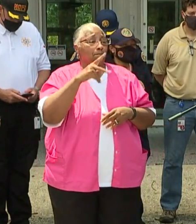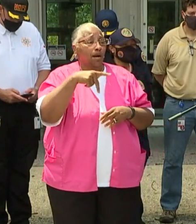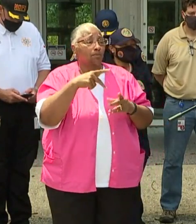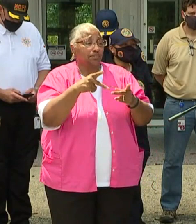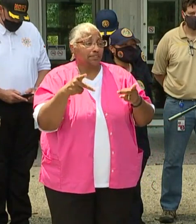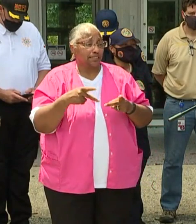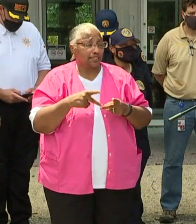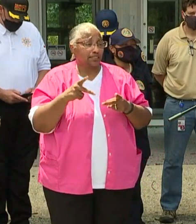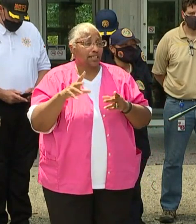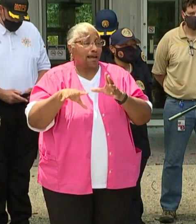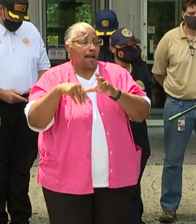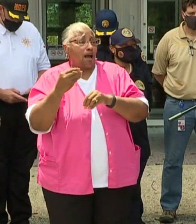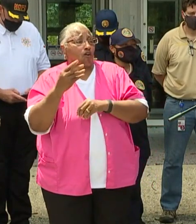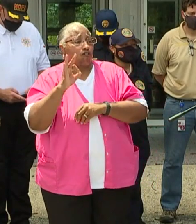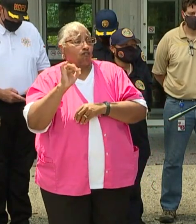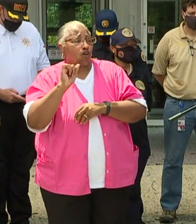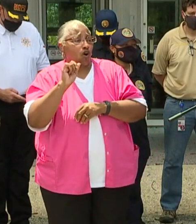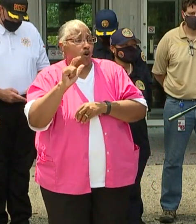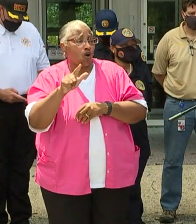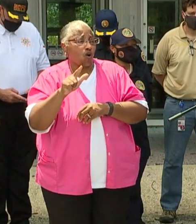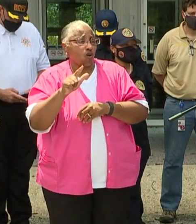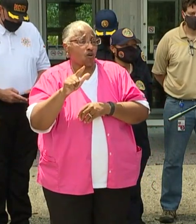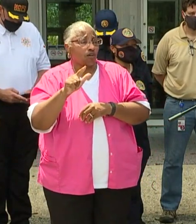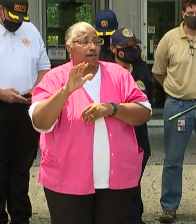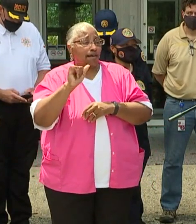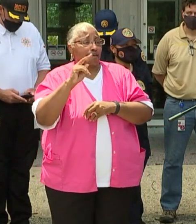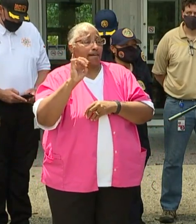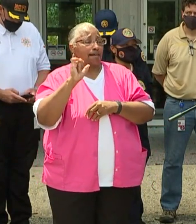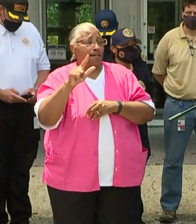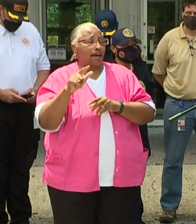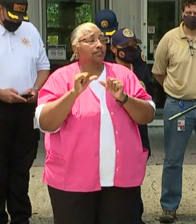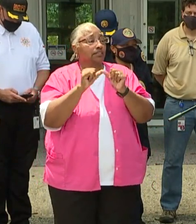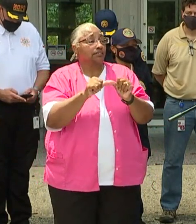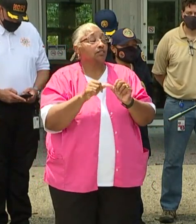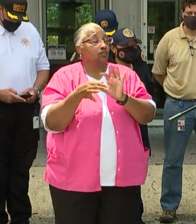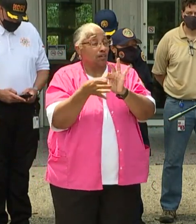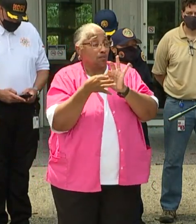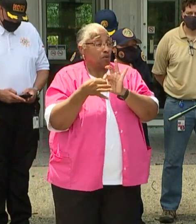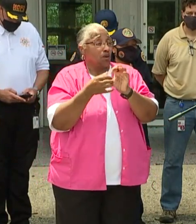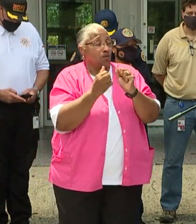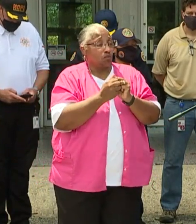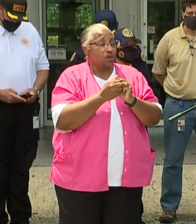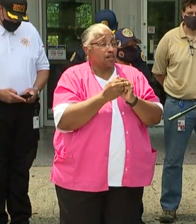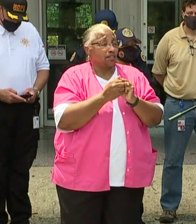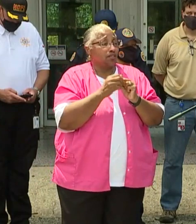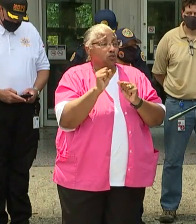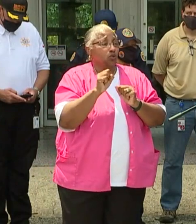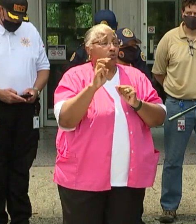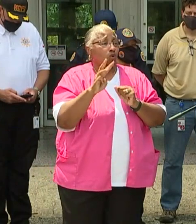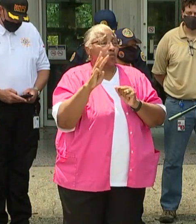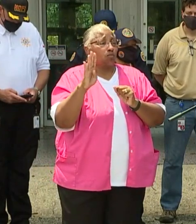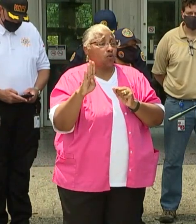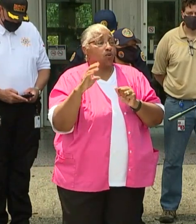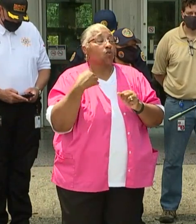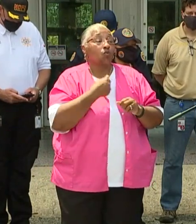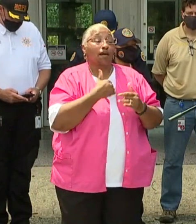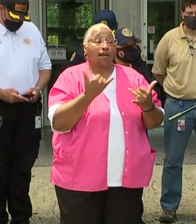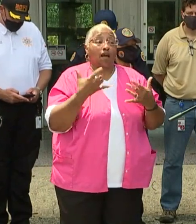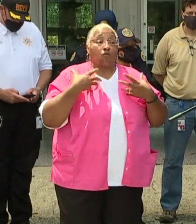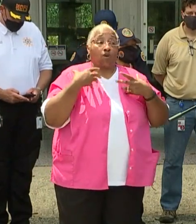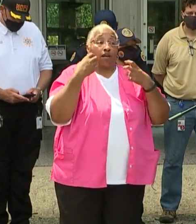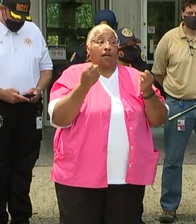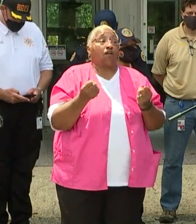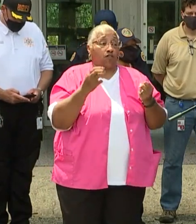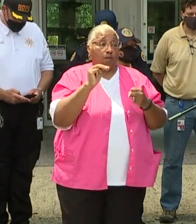outfall canals, continue to operate in coordination with Sewage and Water Board. we are now in recovery mode, and I've